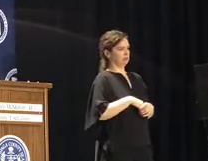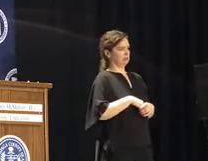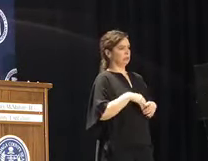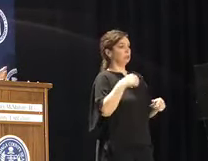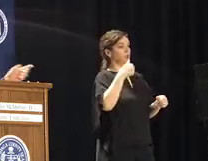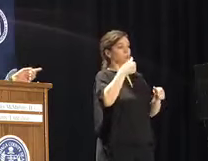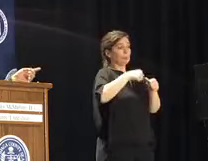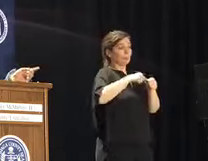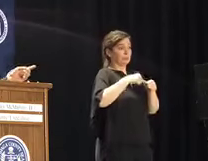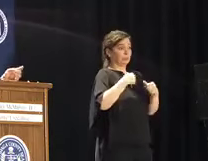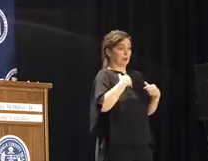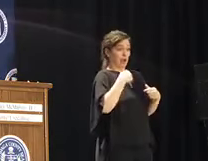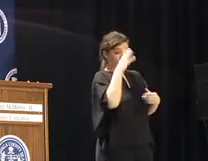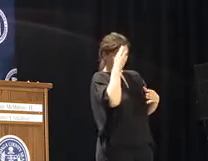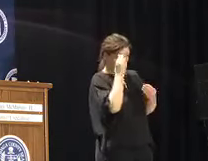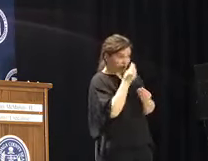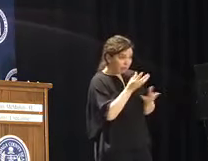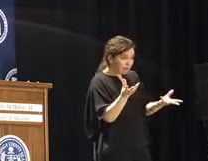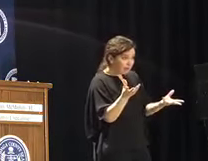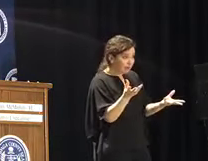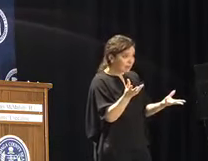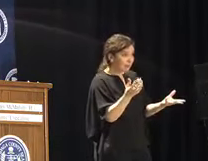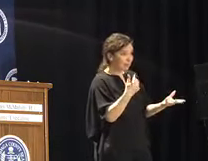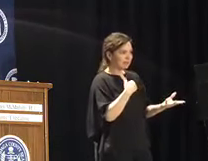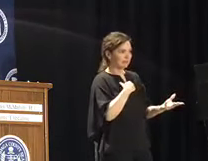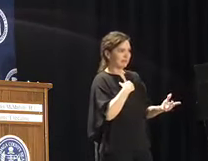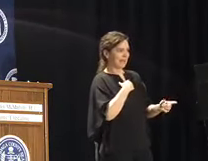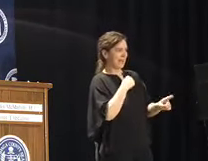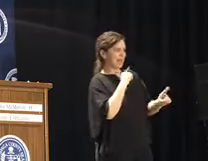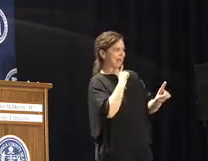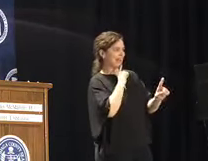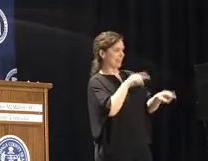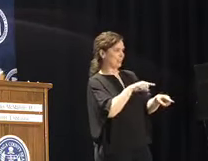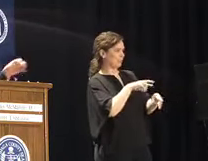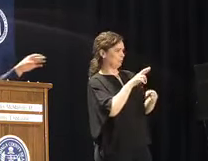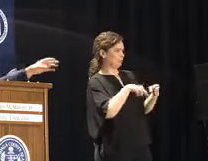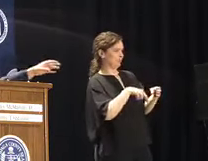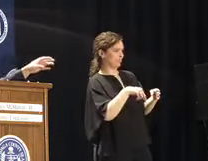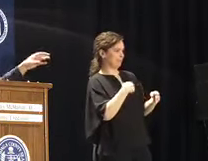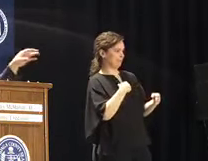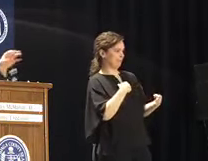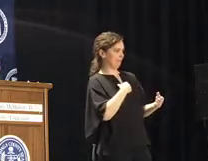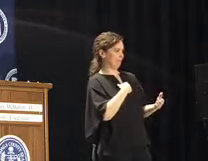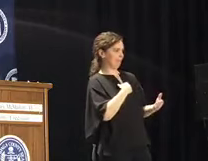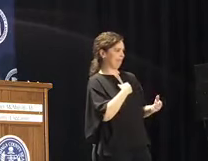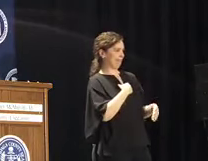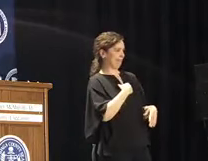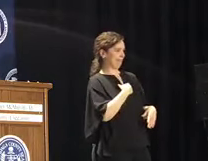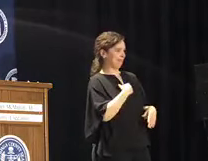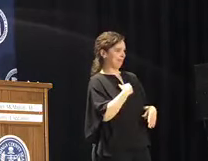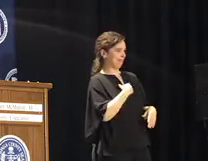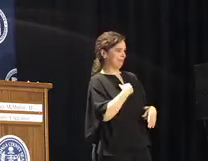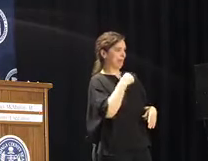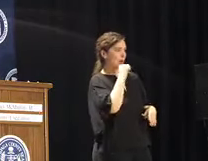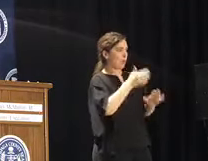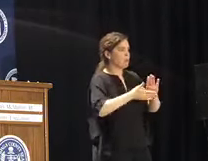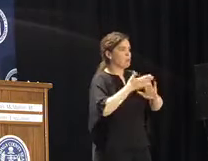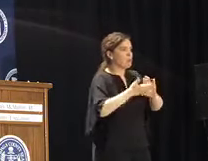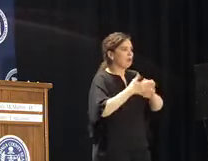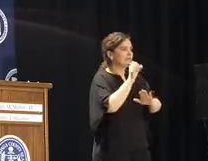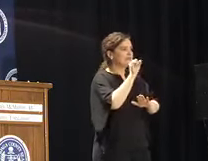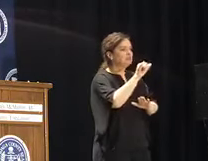answer to why this test isn't coming back. I don't run the healthcare center or the hospitals,